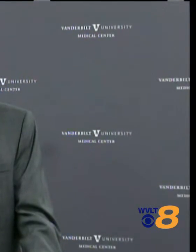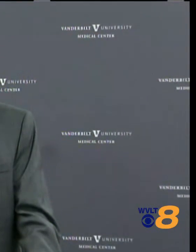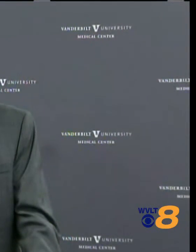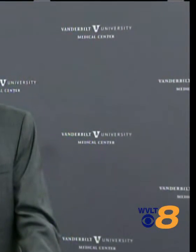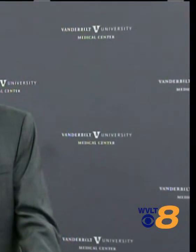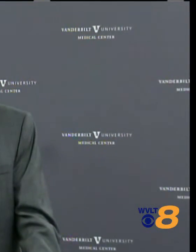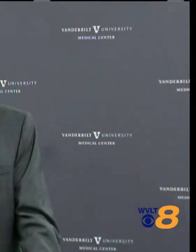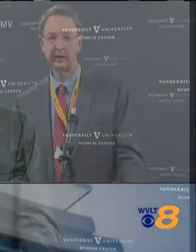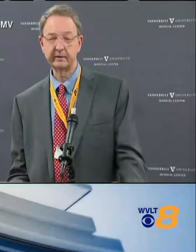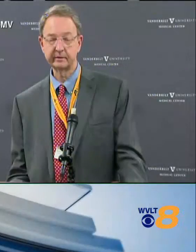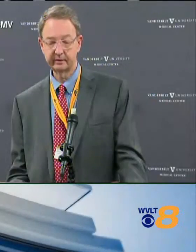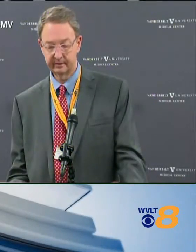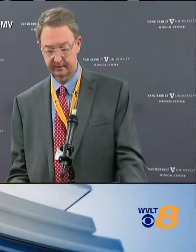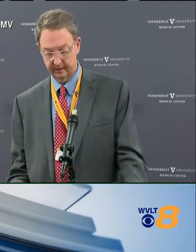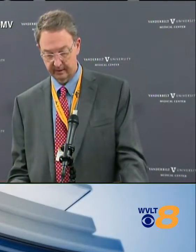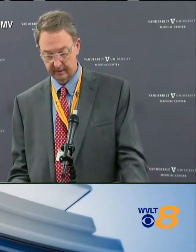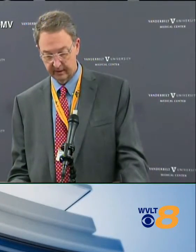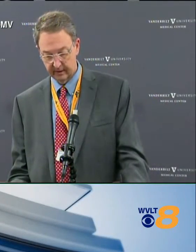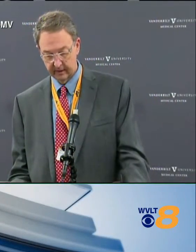all the patients in one place.